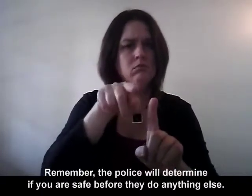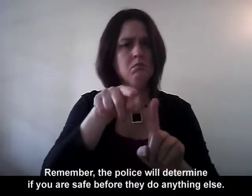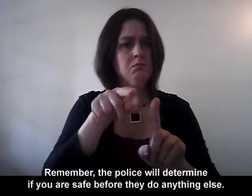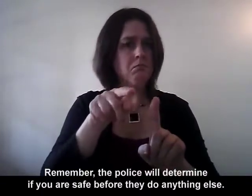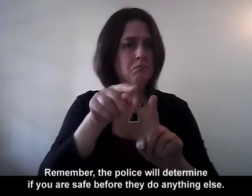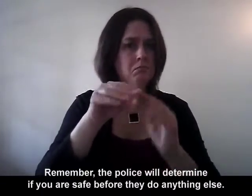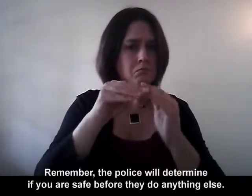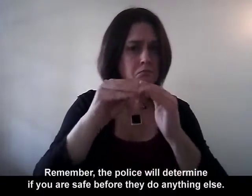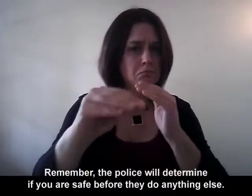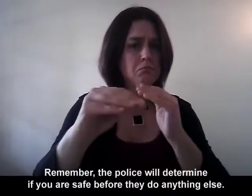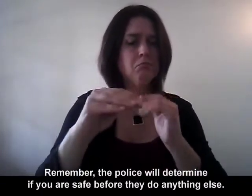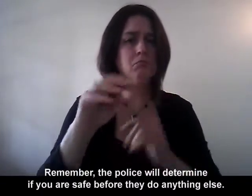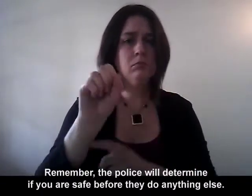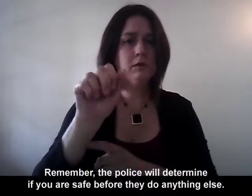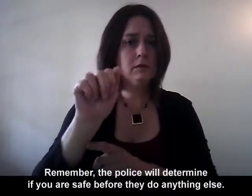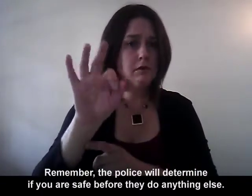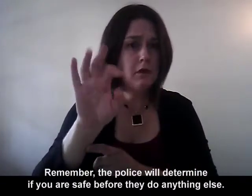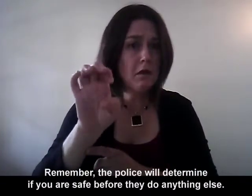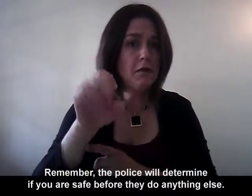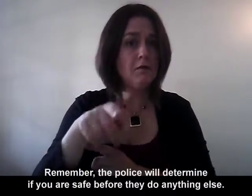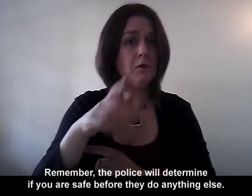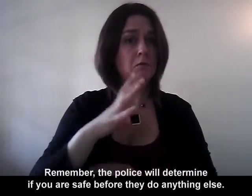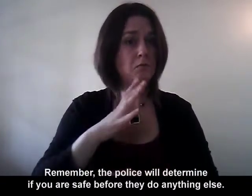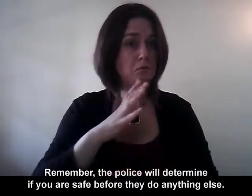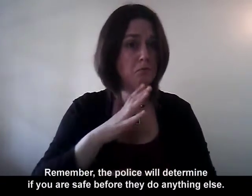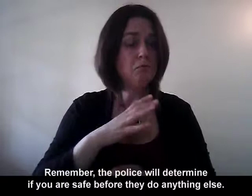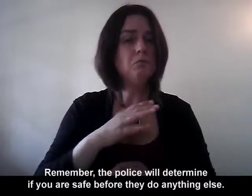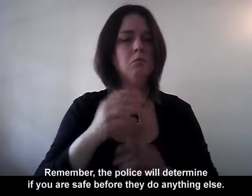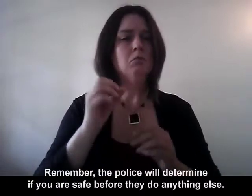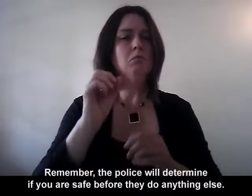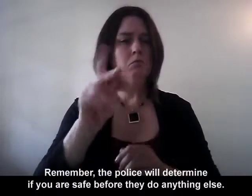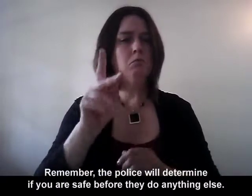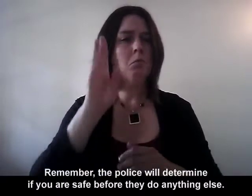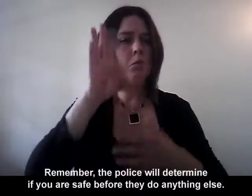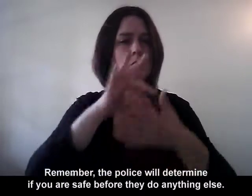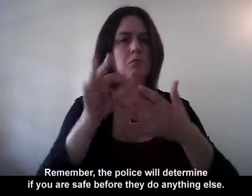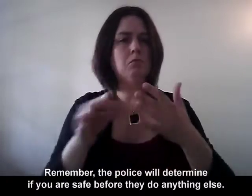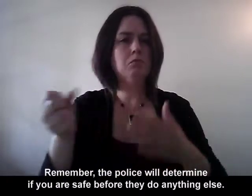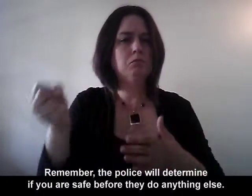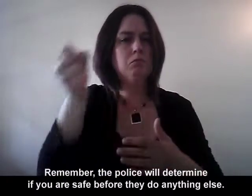Remember, the police will determine if you are safe before they do anything else.